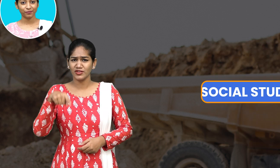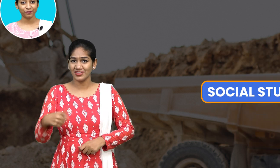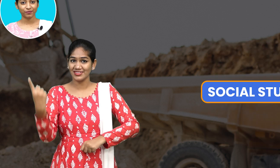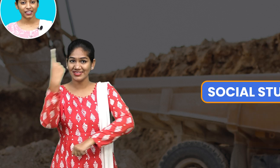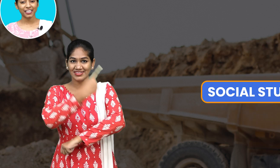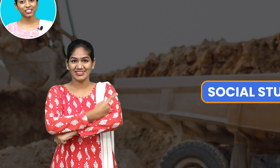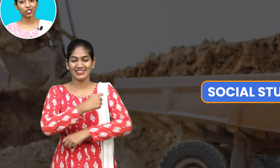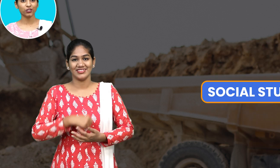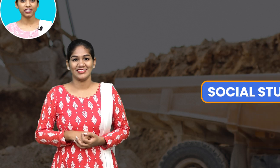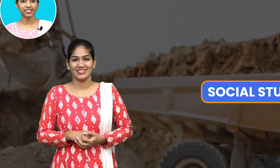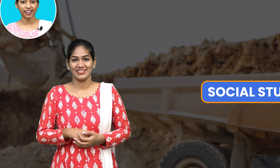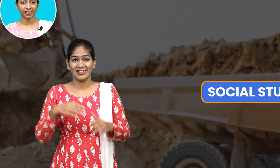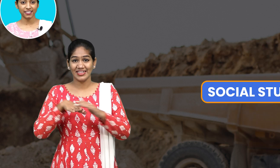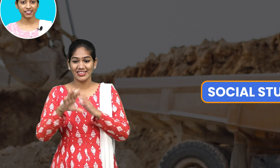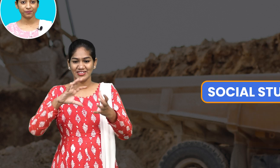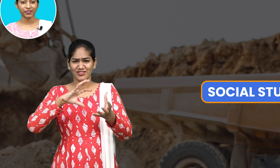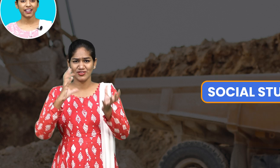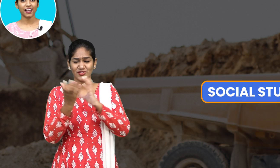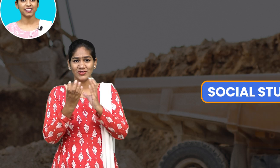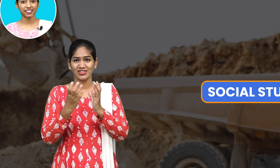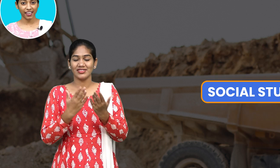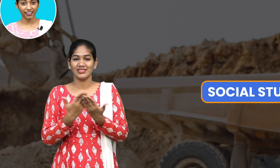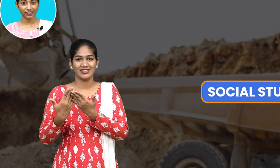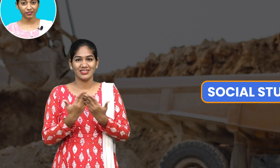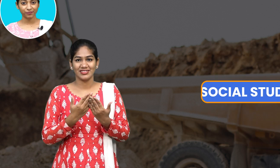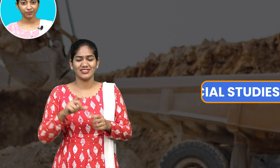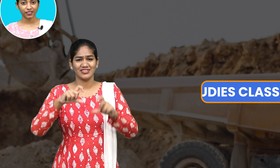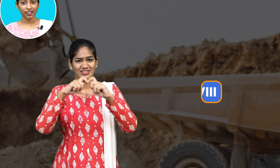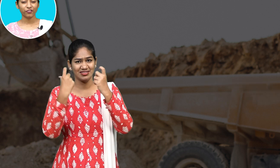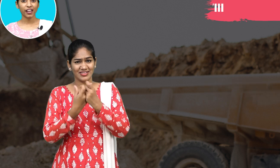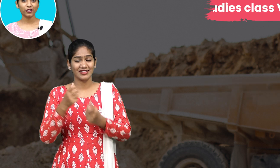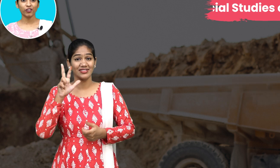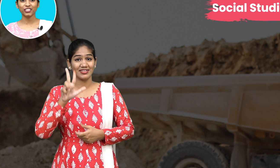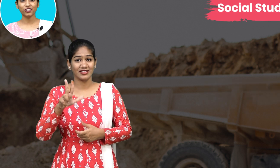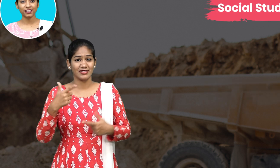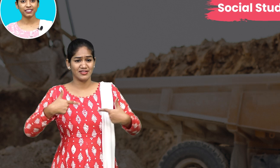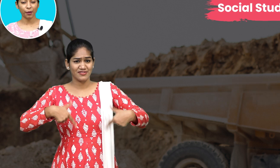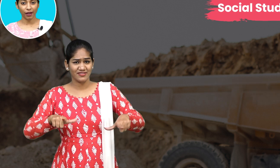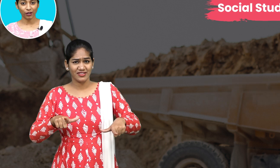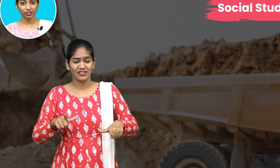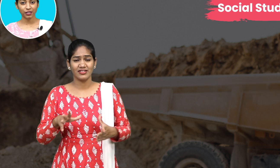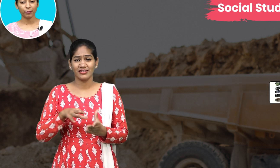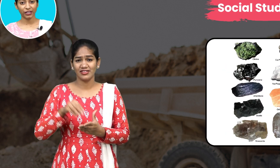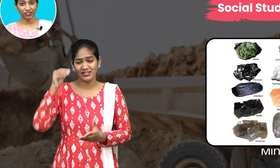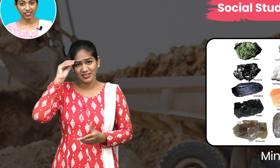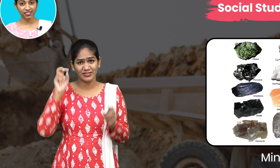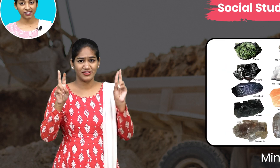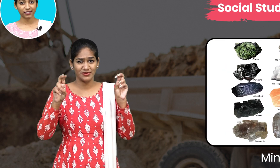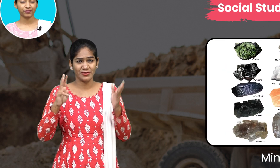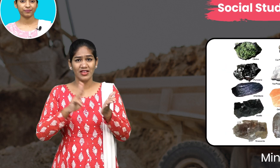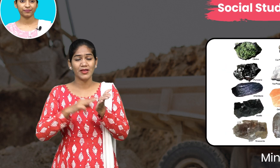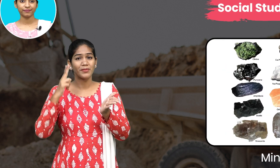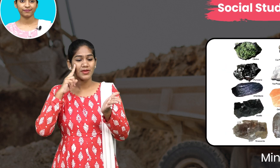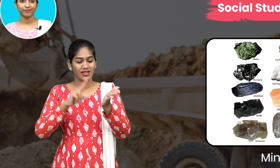Today, in Social Studies, Class 8, we are going to learn about